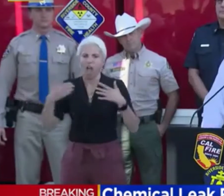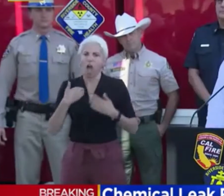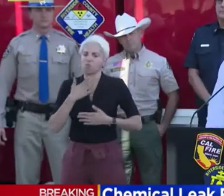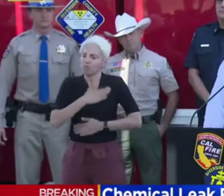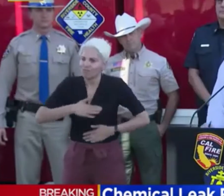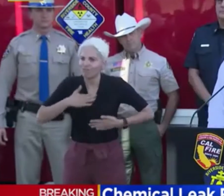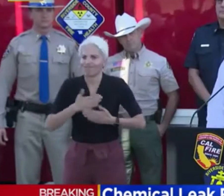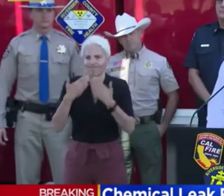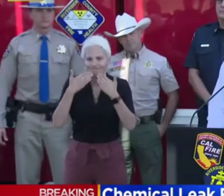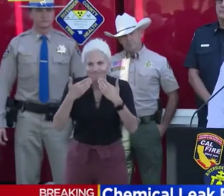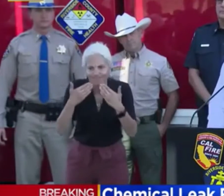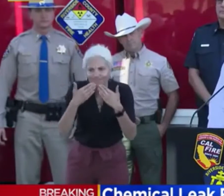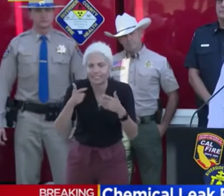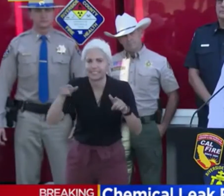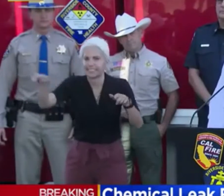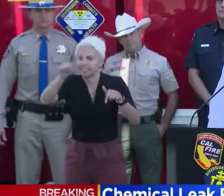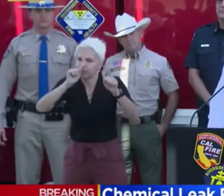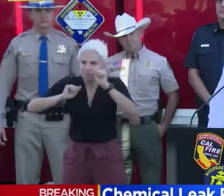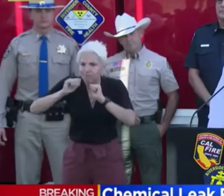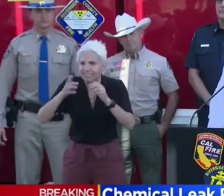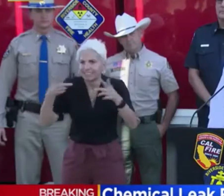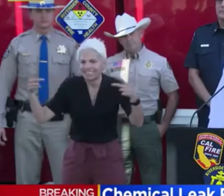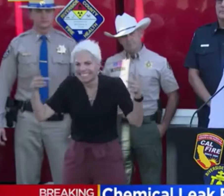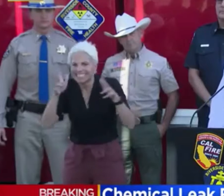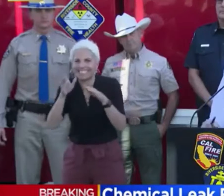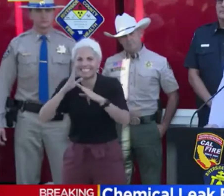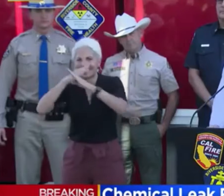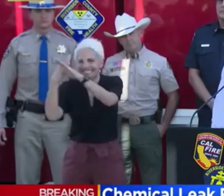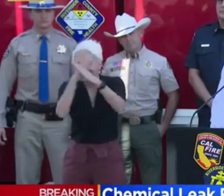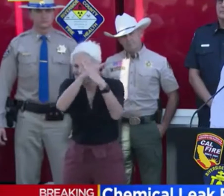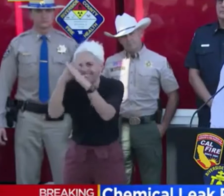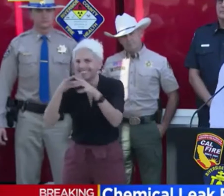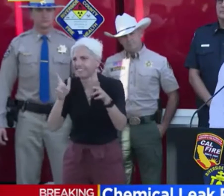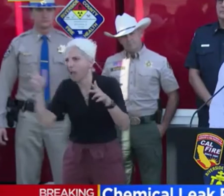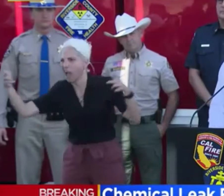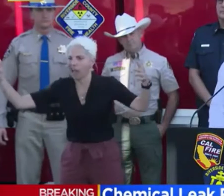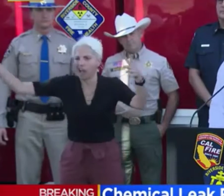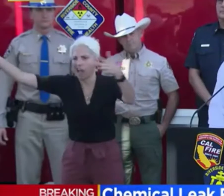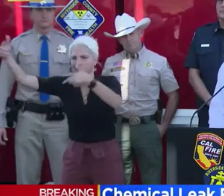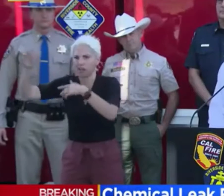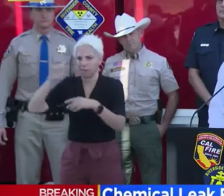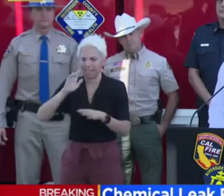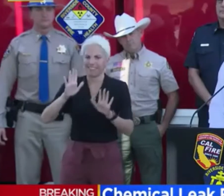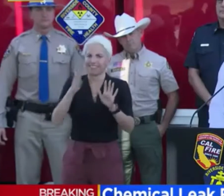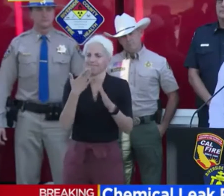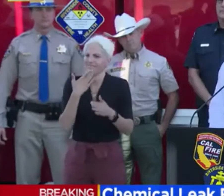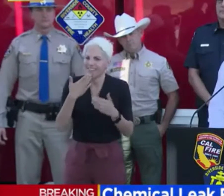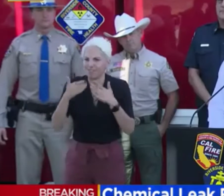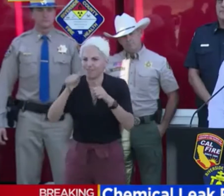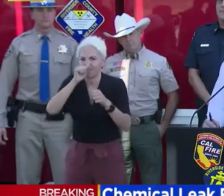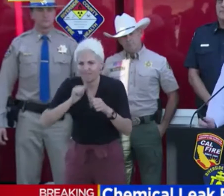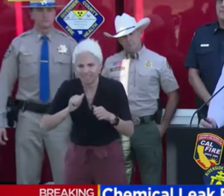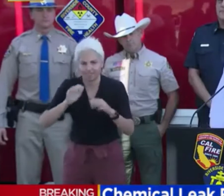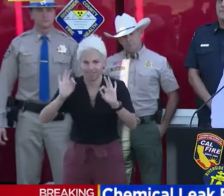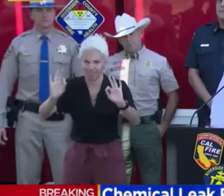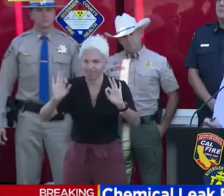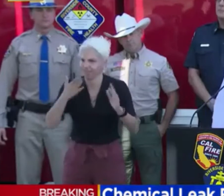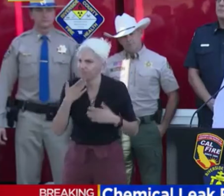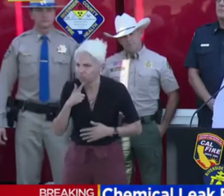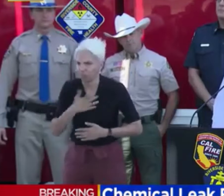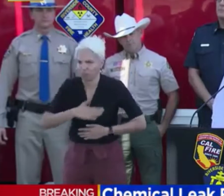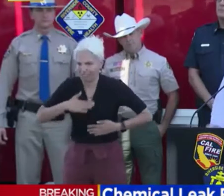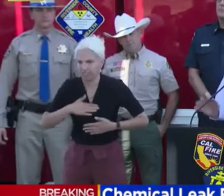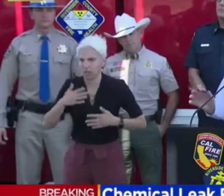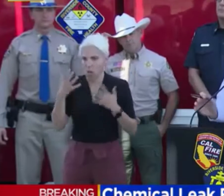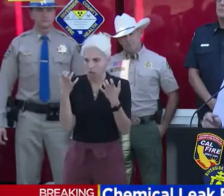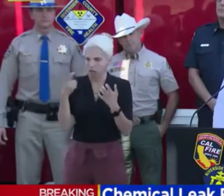get around this mess right now. You know, it's going to take patience, and we thank you for that patience. And we want you to